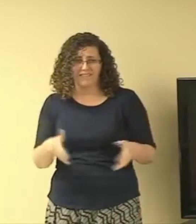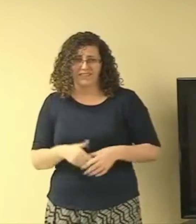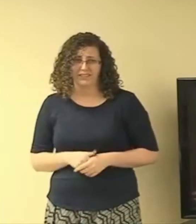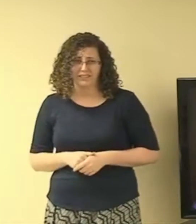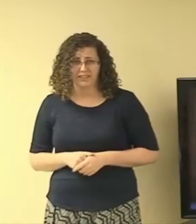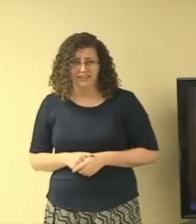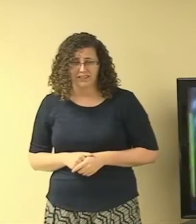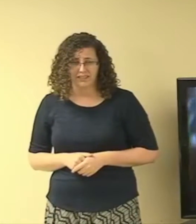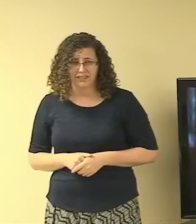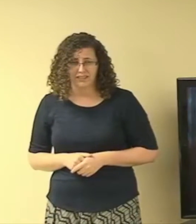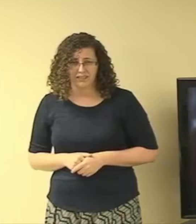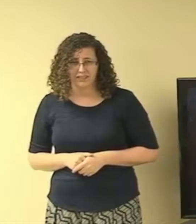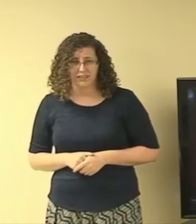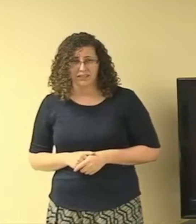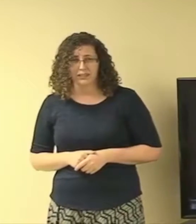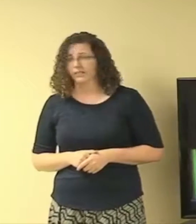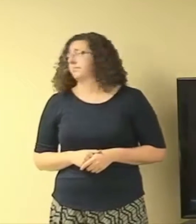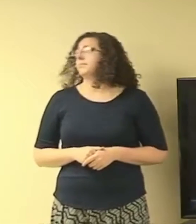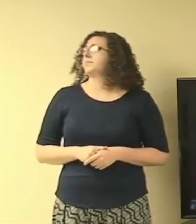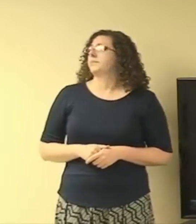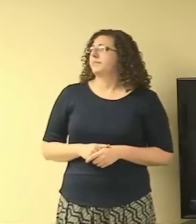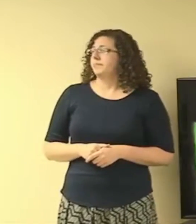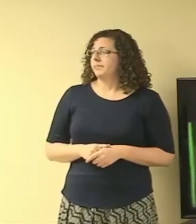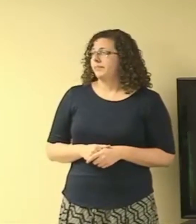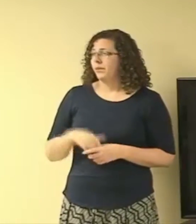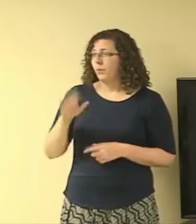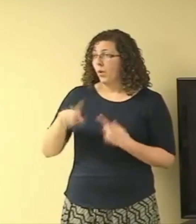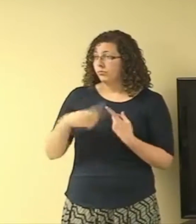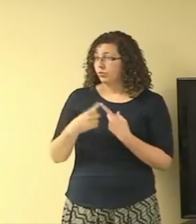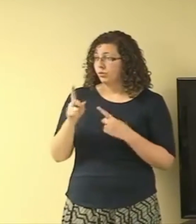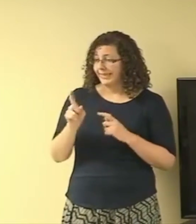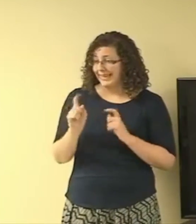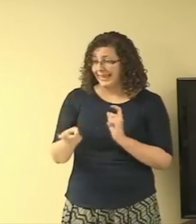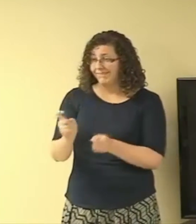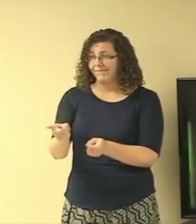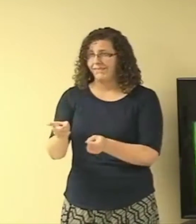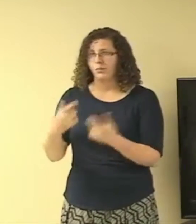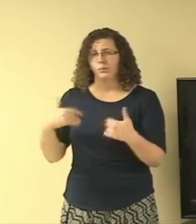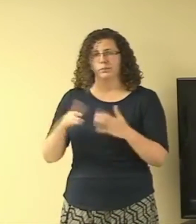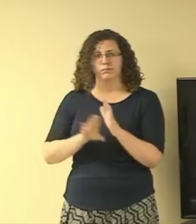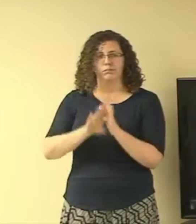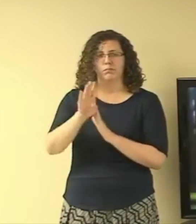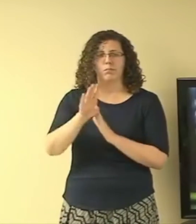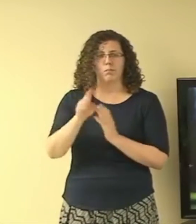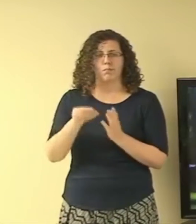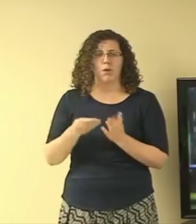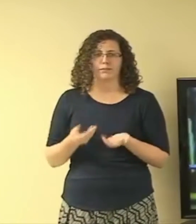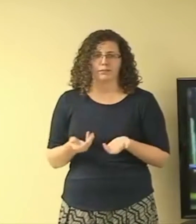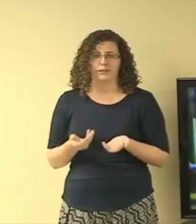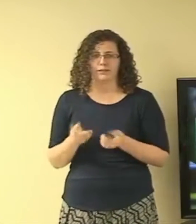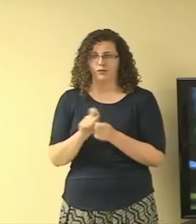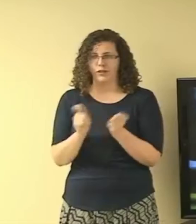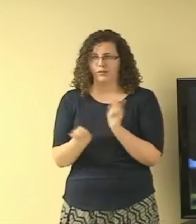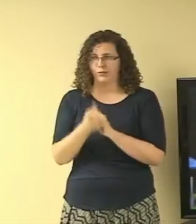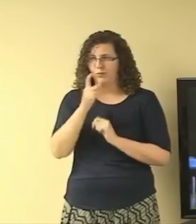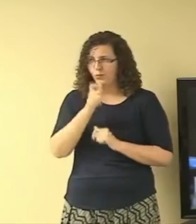around them. You prosper when you give. That's why it's very practical, because it changes who you